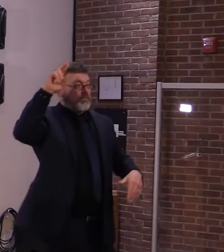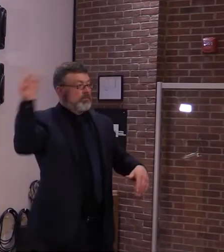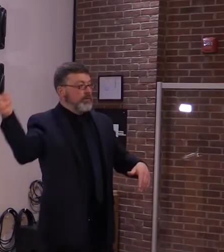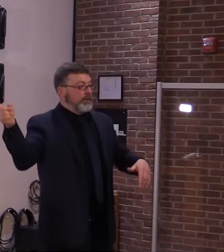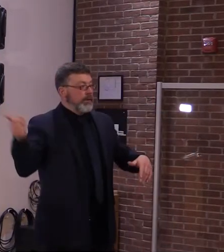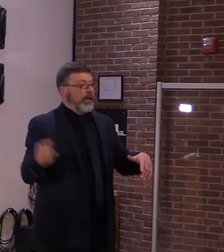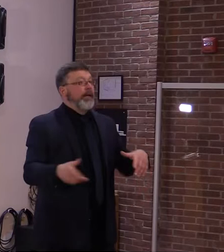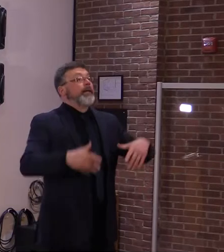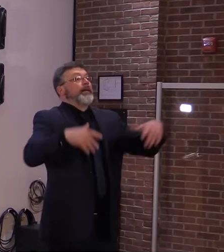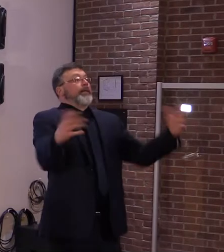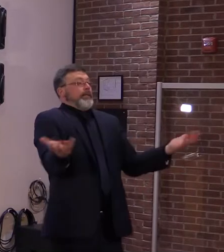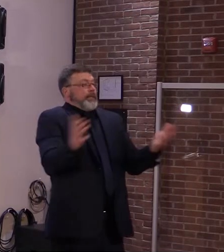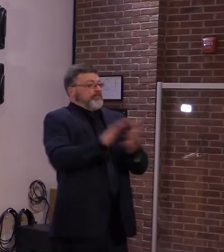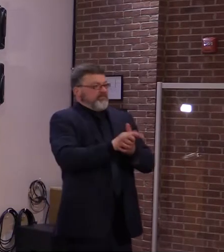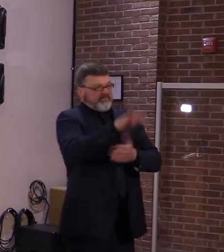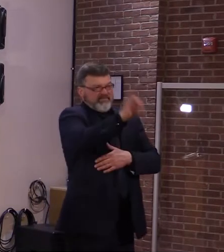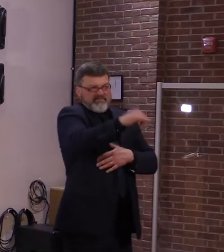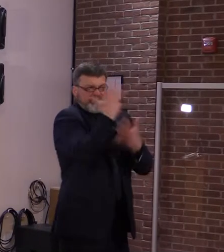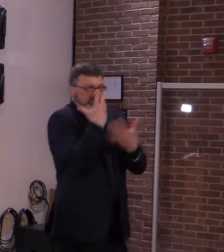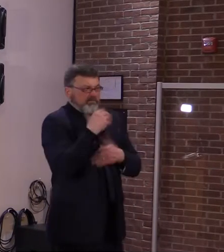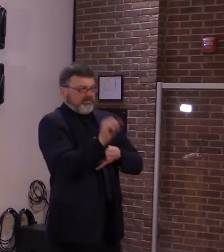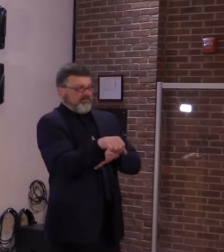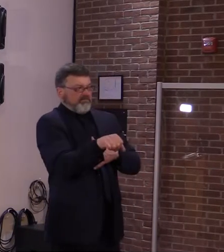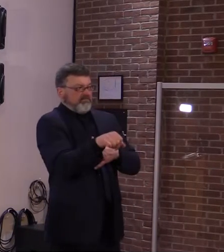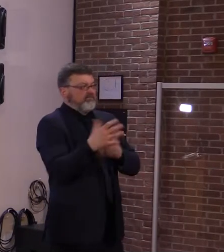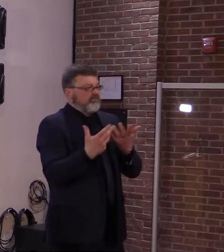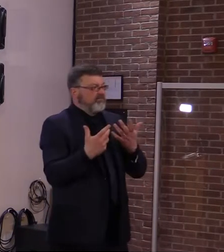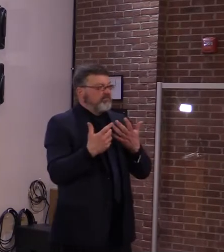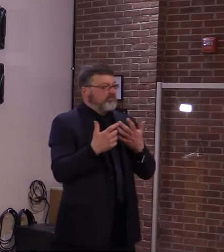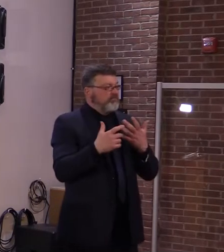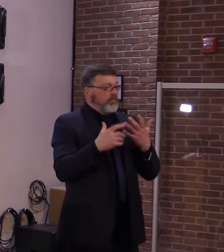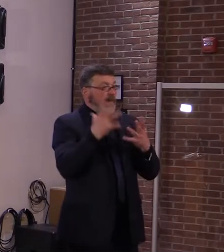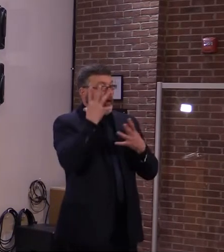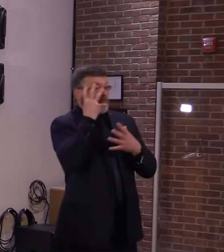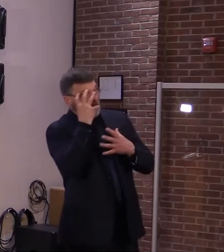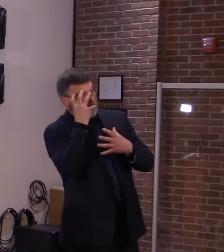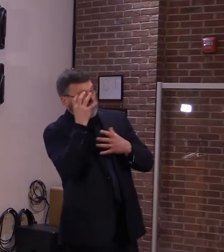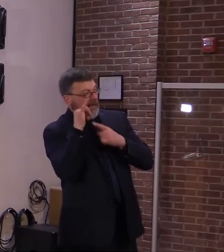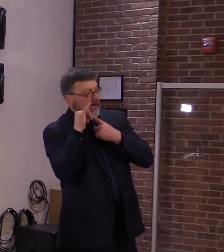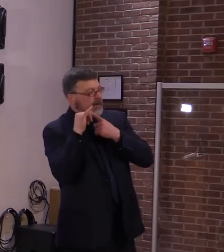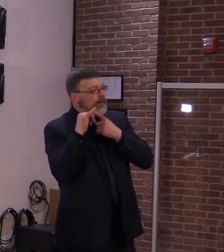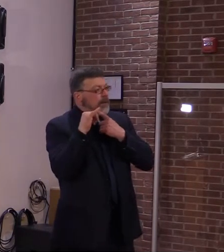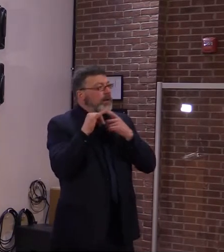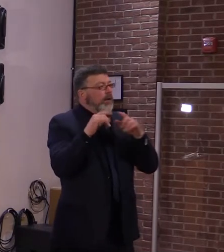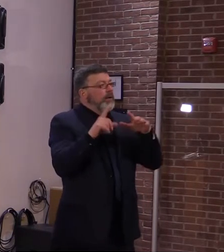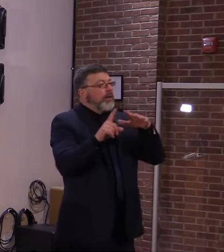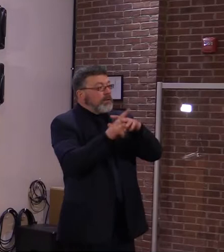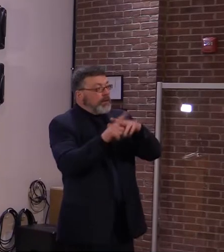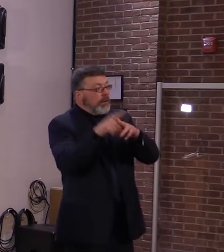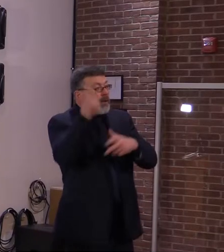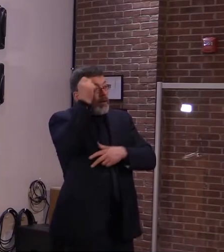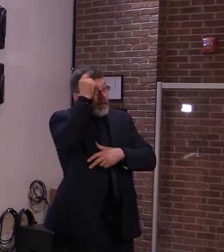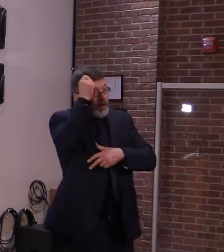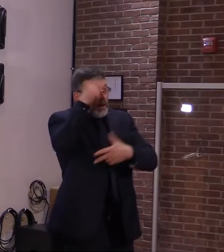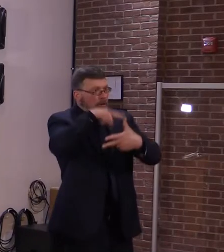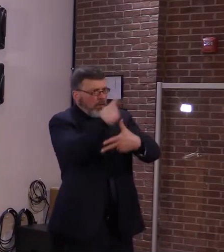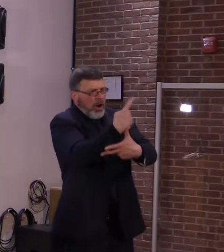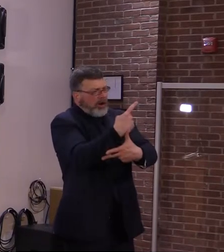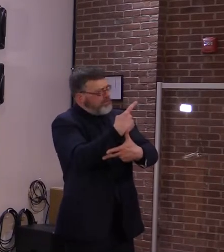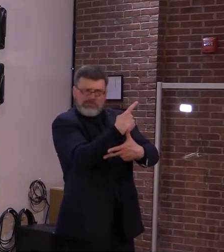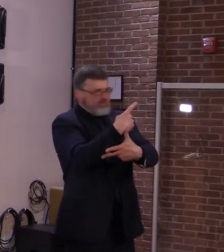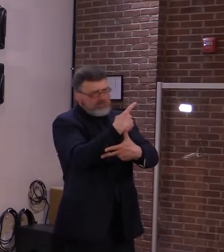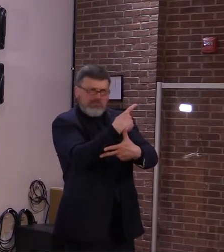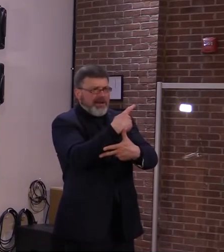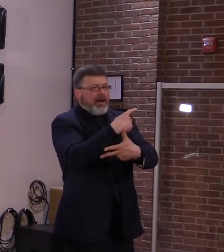years and decades. So it's not an unknown side effect. Whether her side effect is related to the vaccine